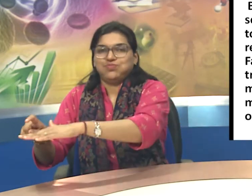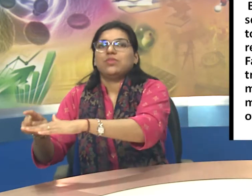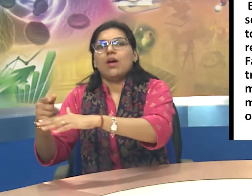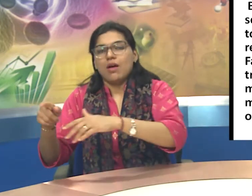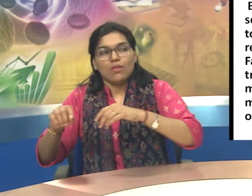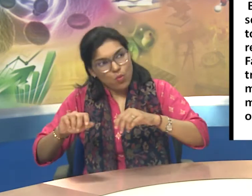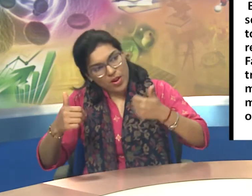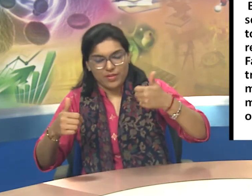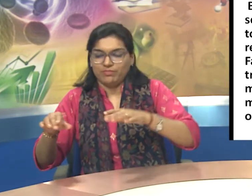receiver.